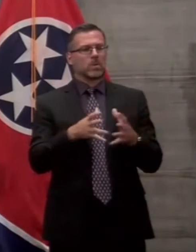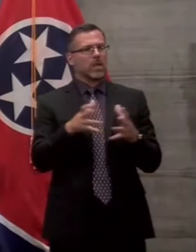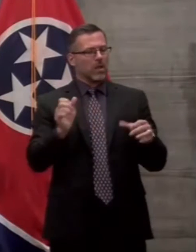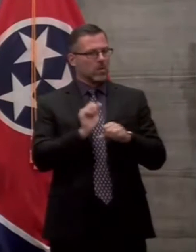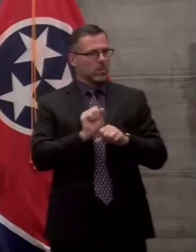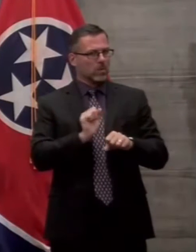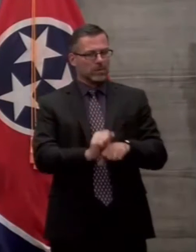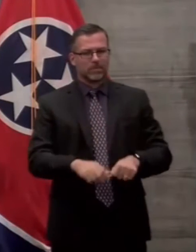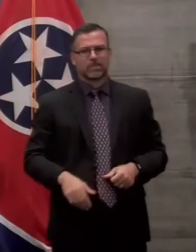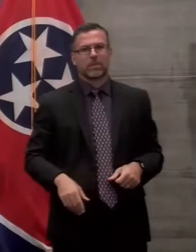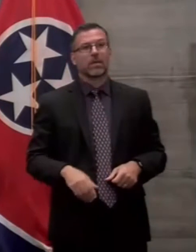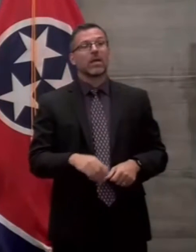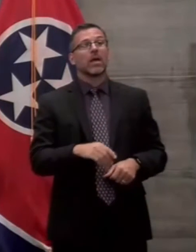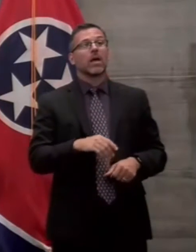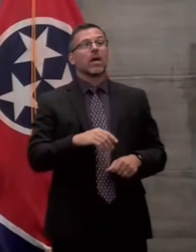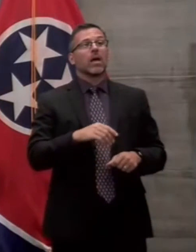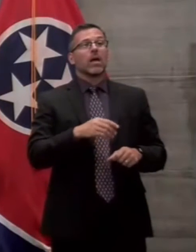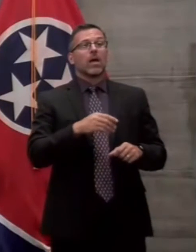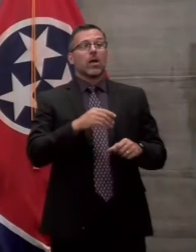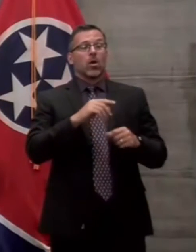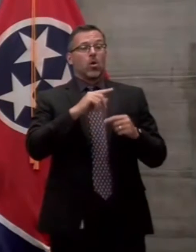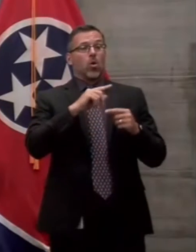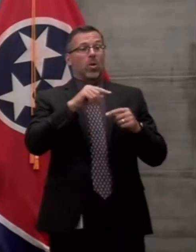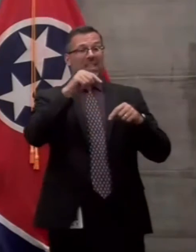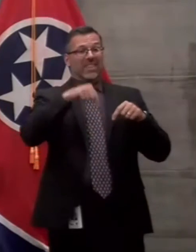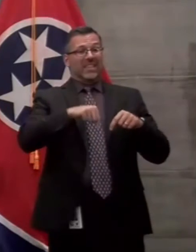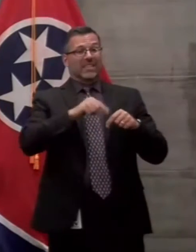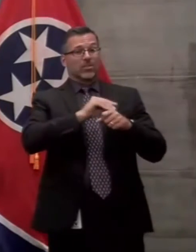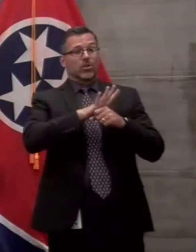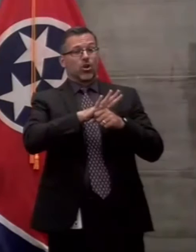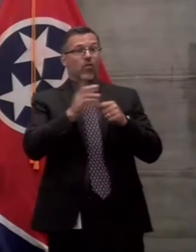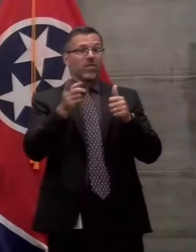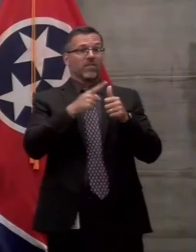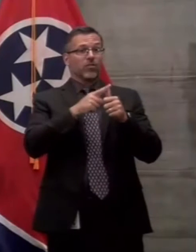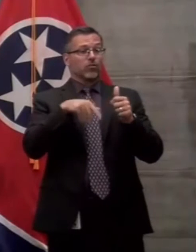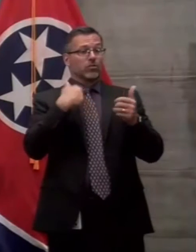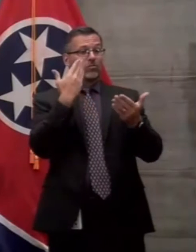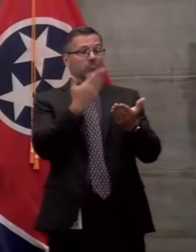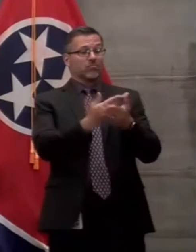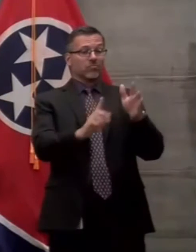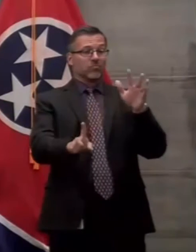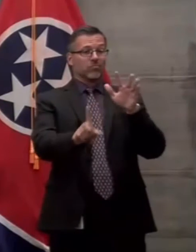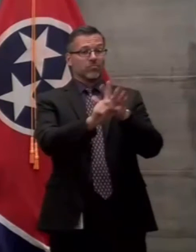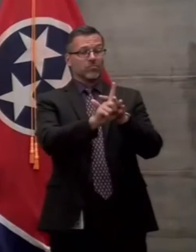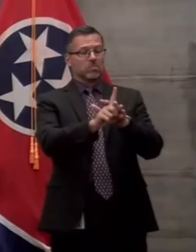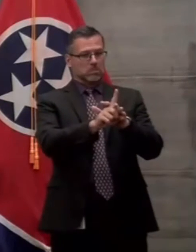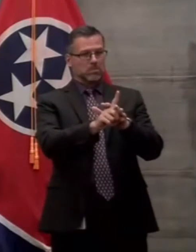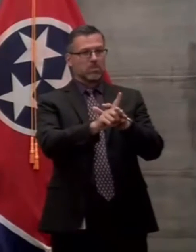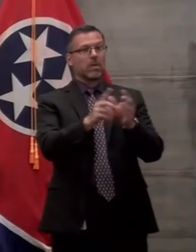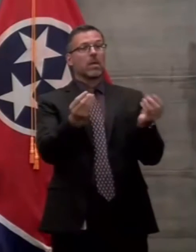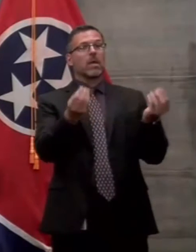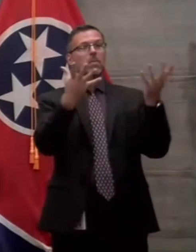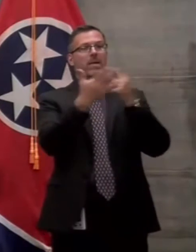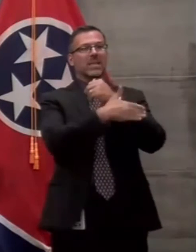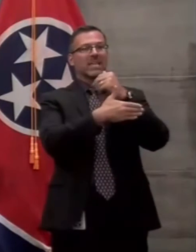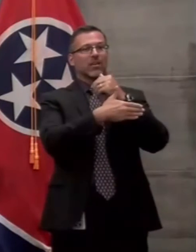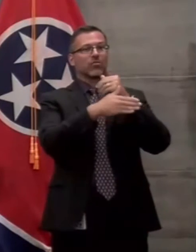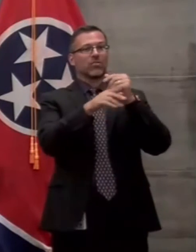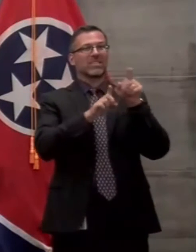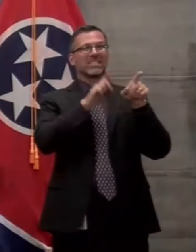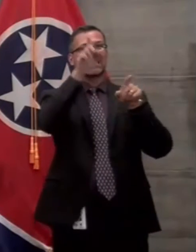we didn't have the supply chain coming. Many of those supplies came from overseas, and with their shutdowns, that supply chain was